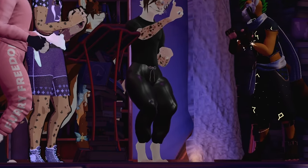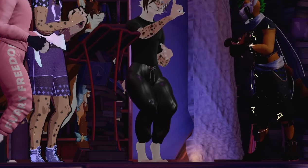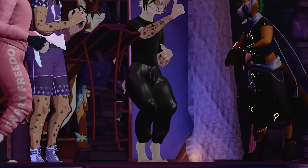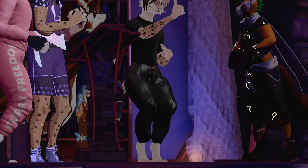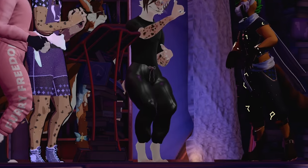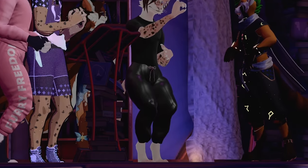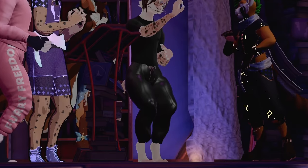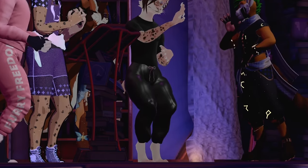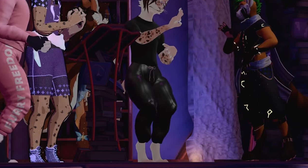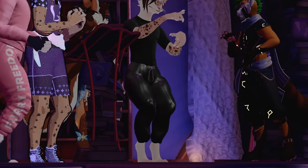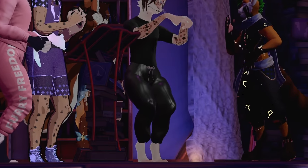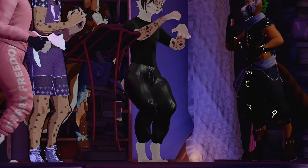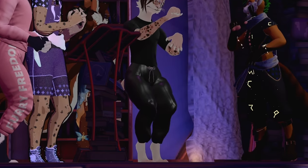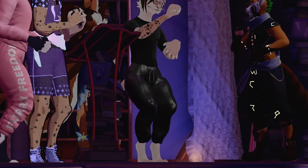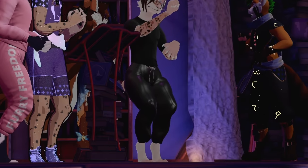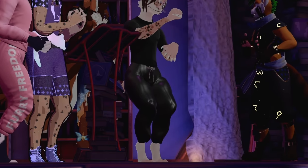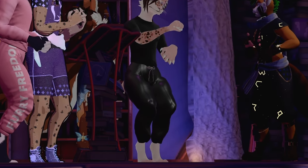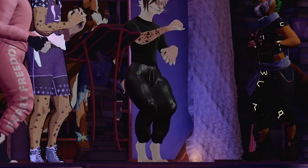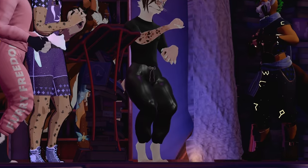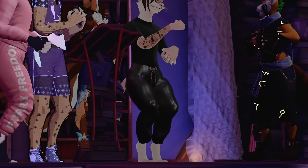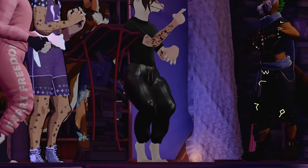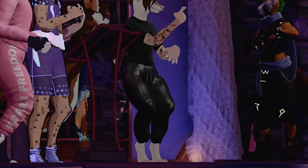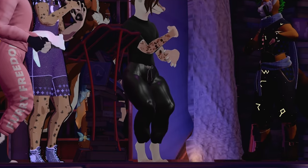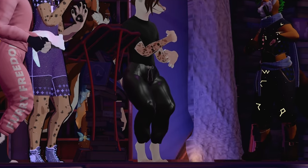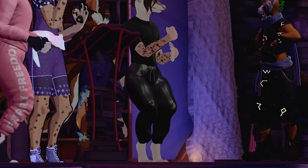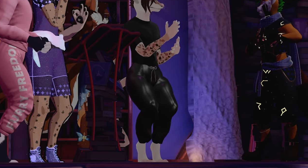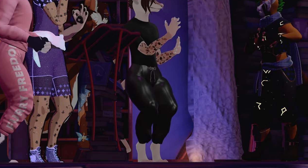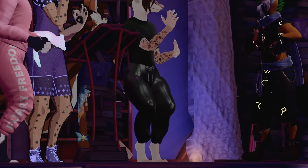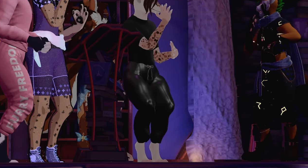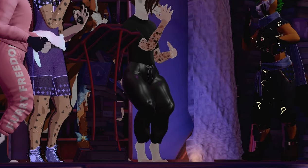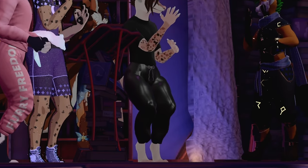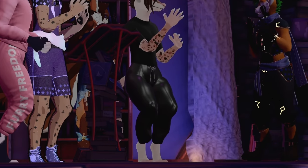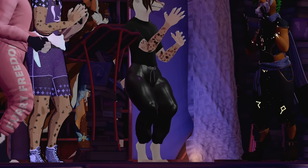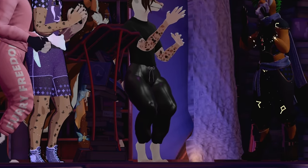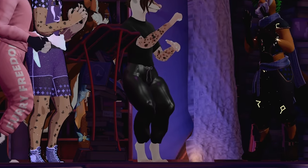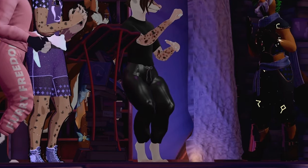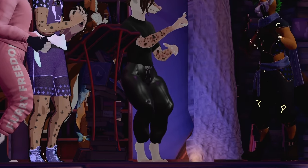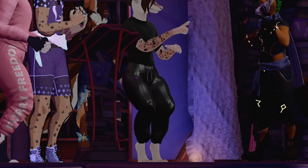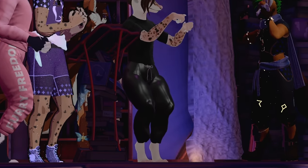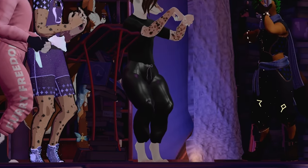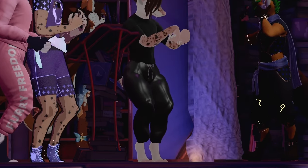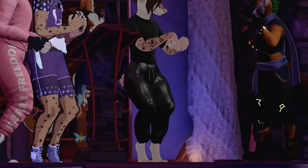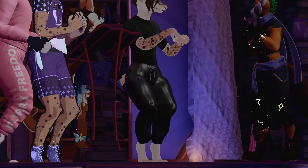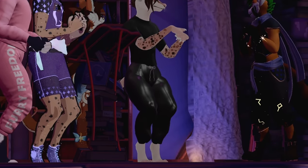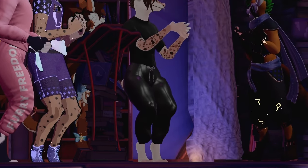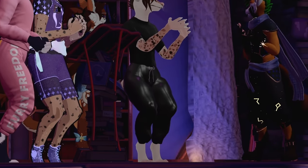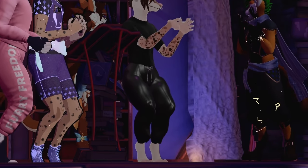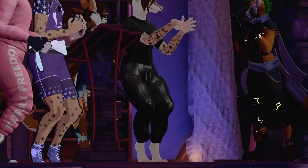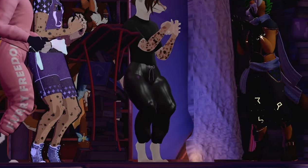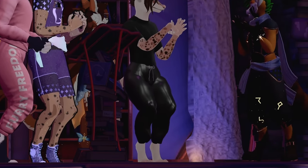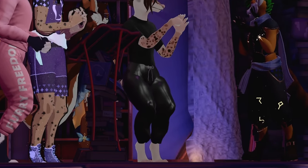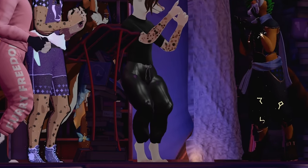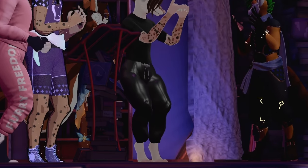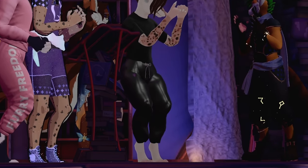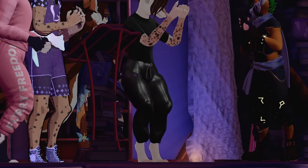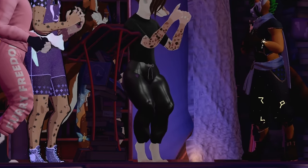Daiumada. Asked, I know ASL is very reliant on facial expression and eyebrows. What do you recommend in VR as